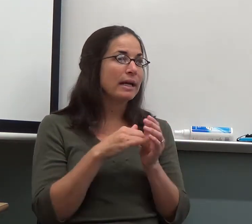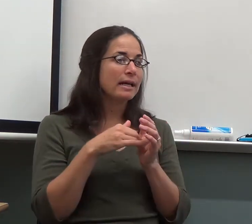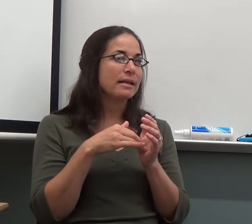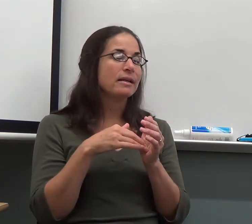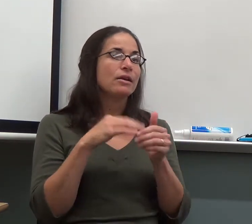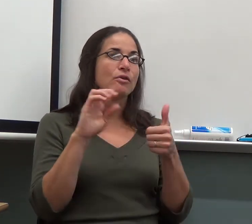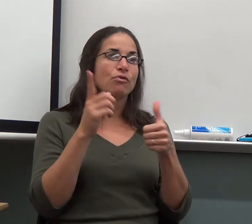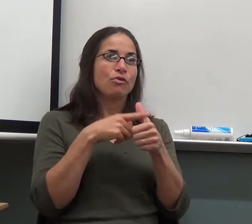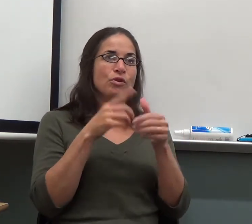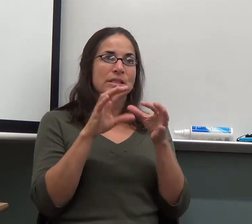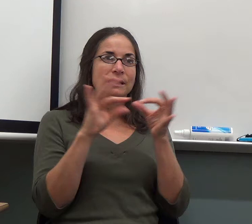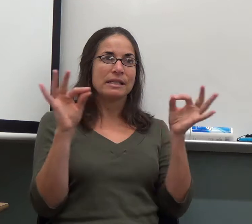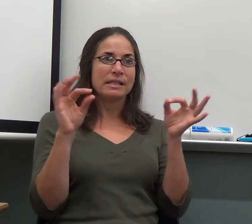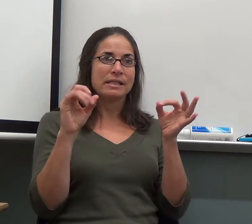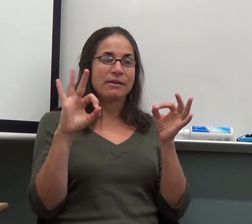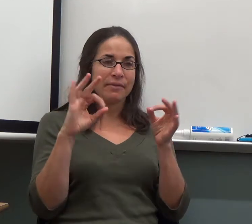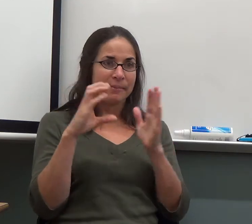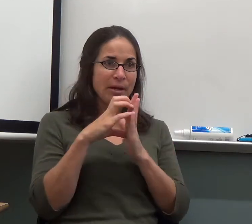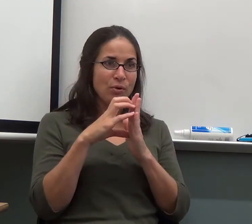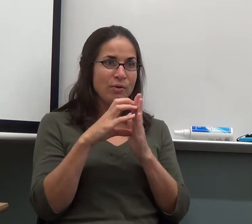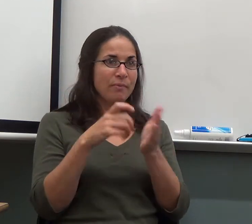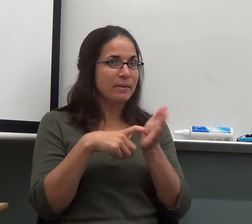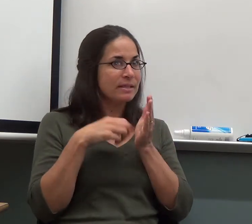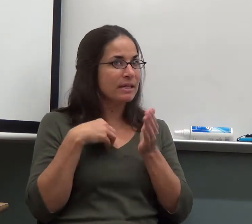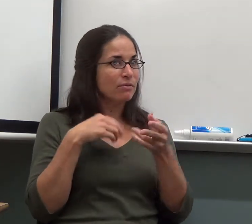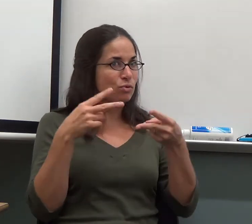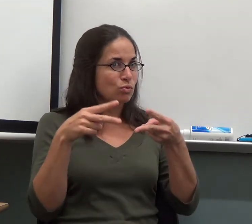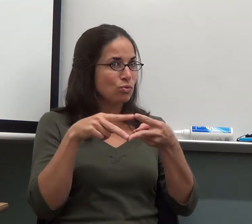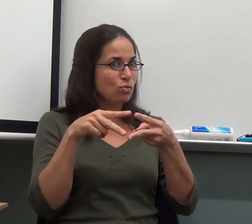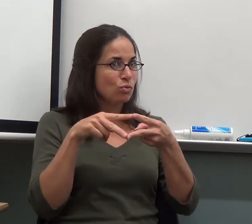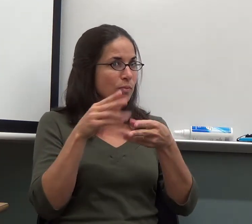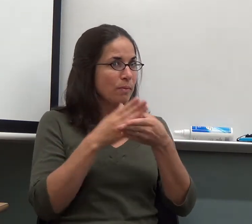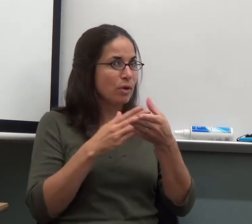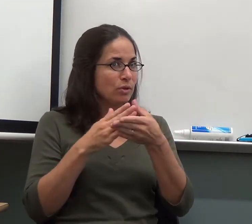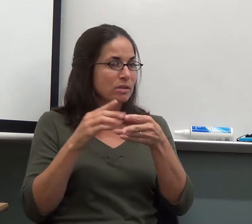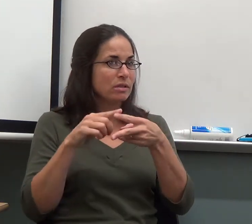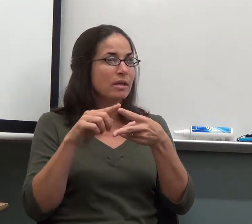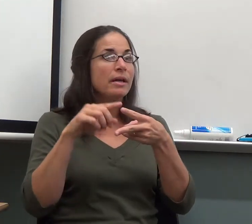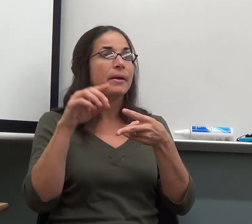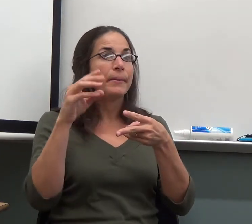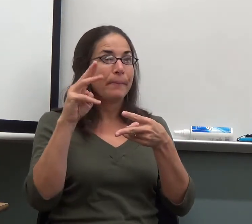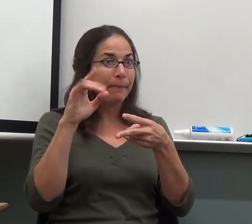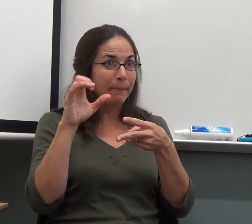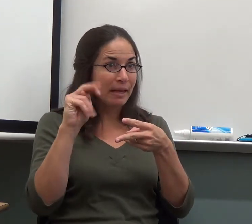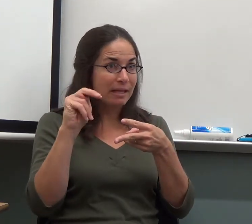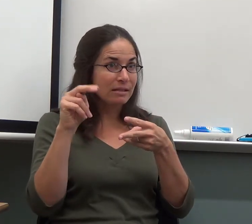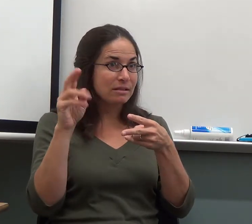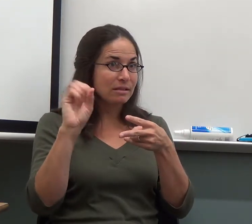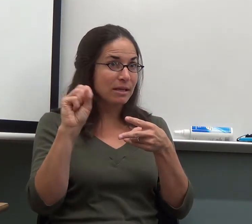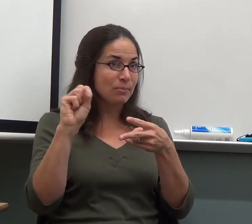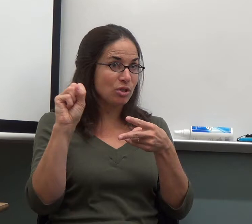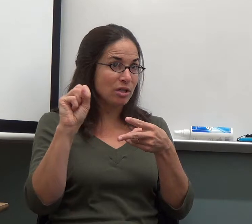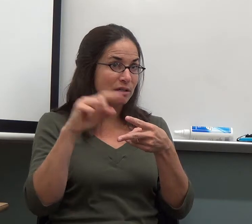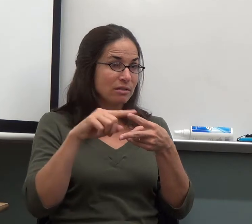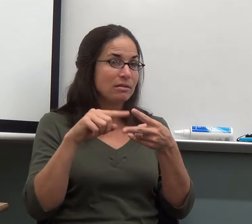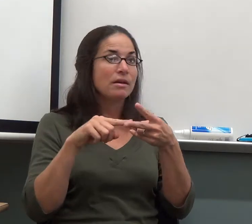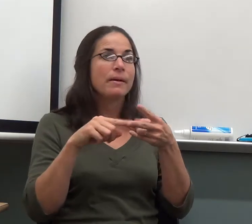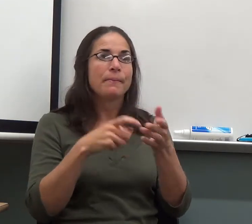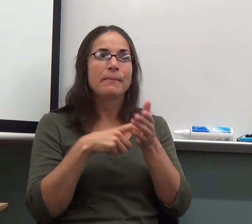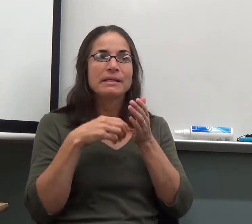Has to have two parts. The first one is the main subject and It has to have the attitude or